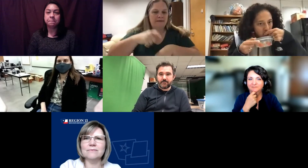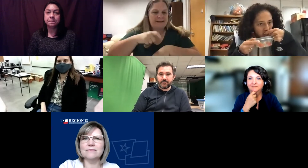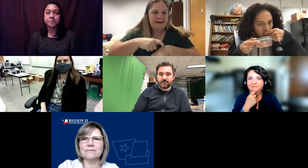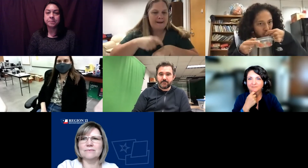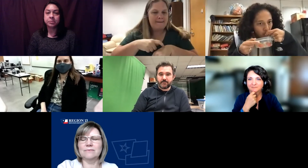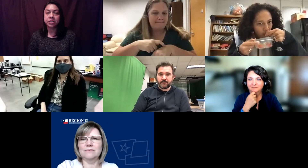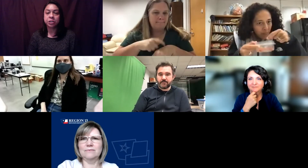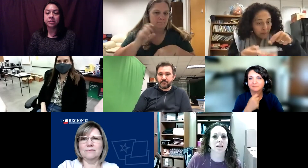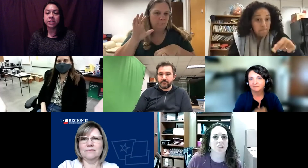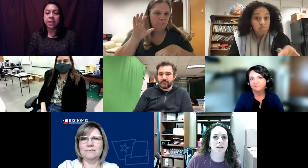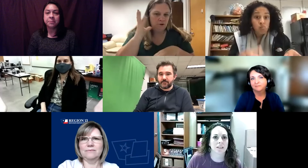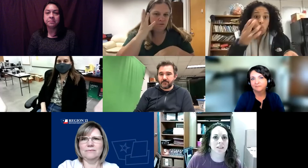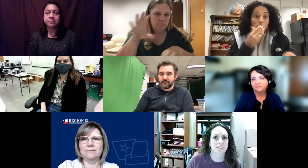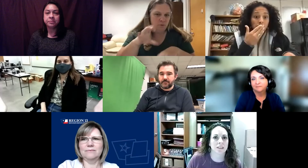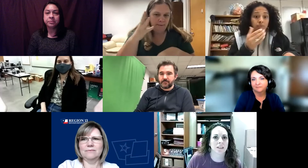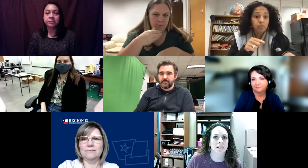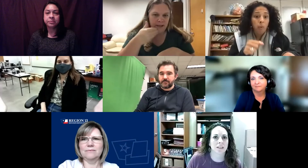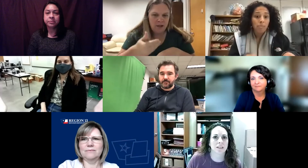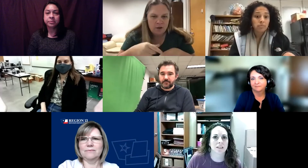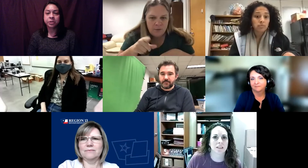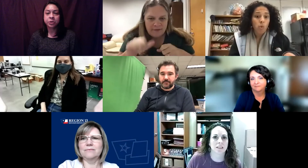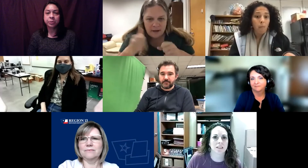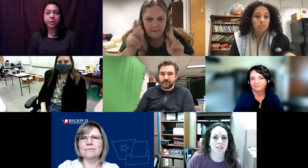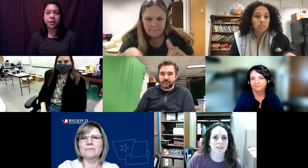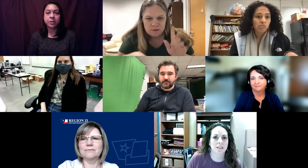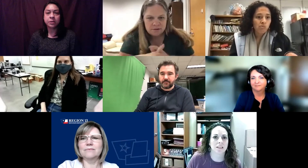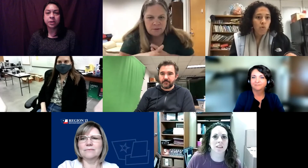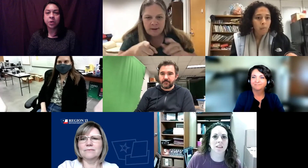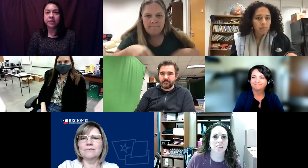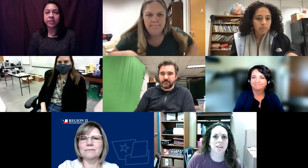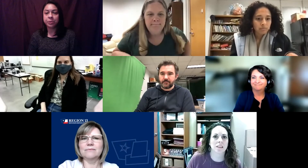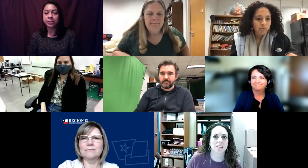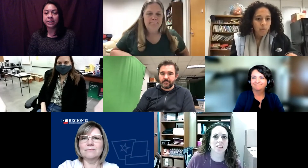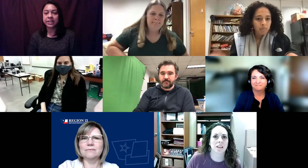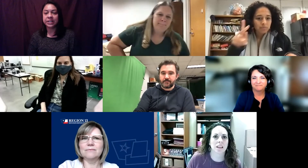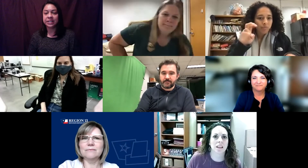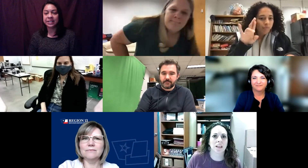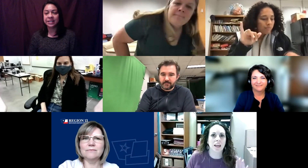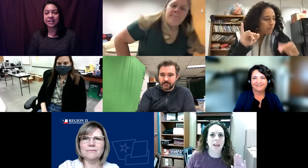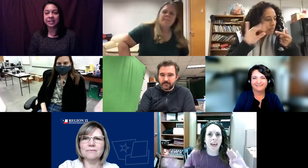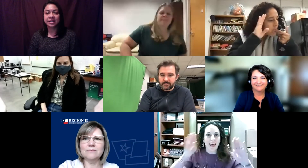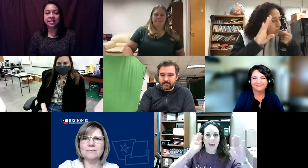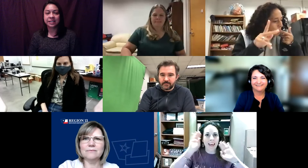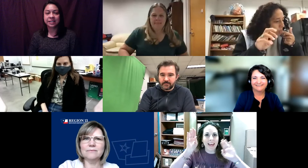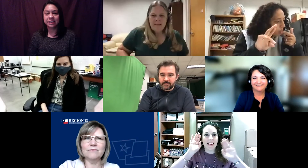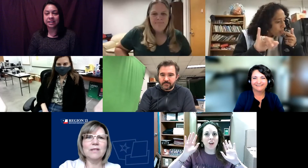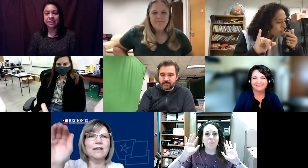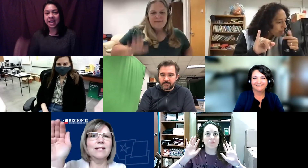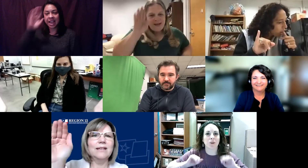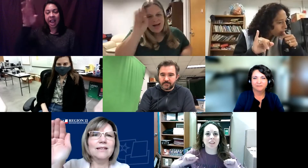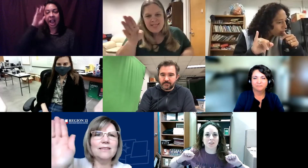along in terms of time, doing pretty well. Oh, we have another person here.